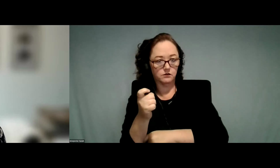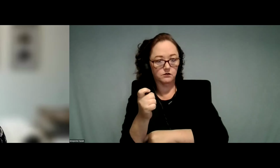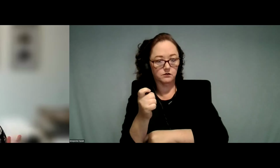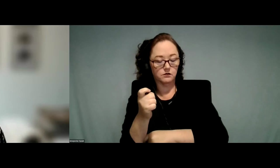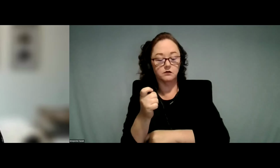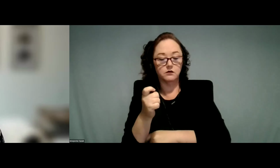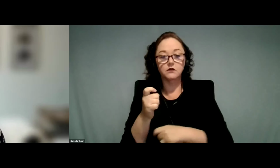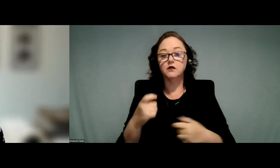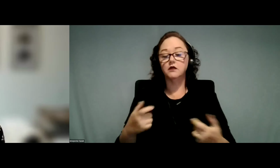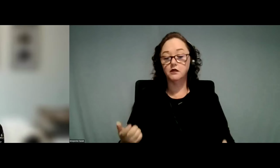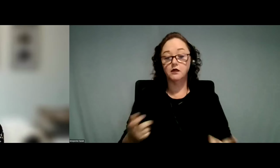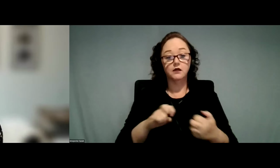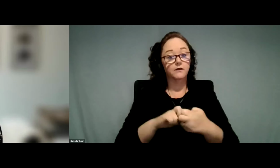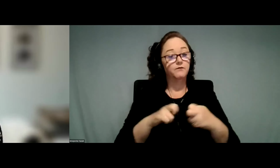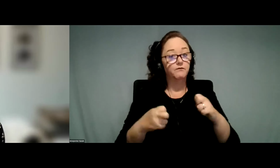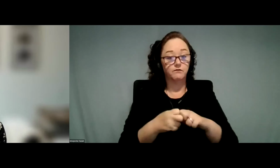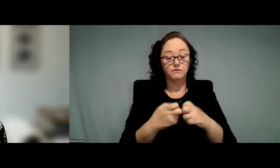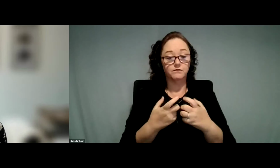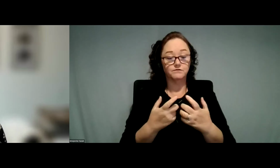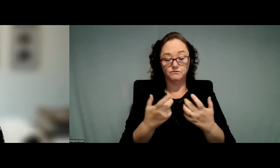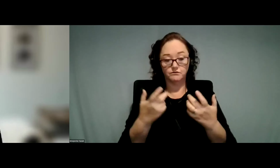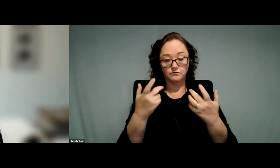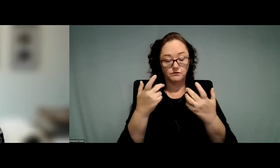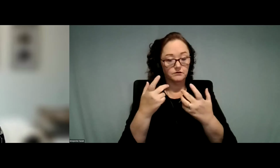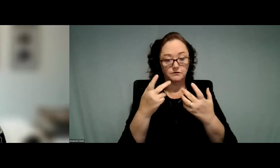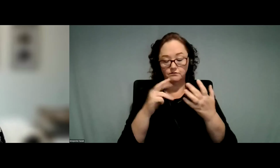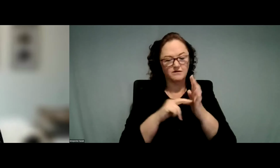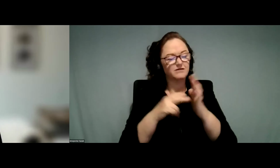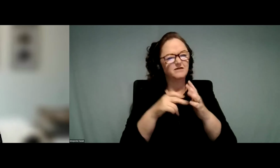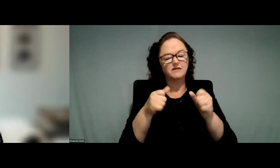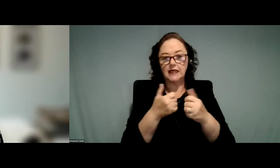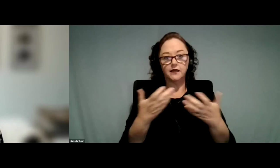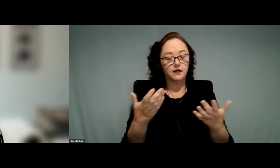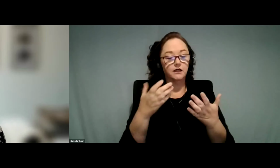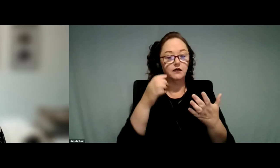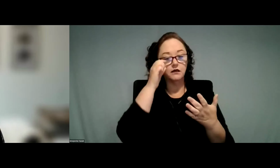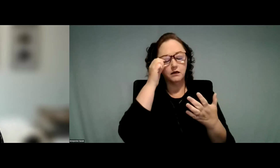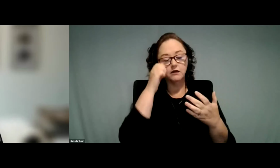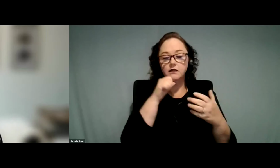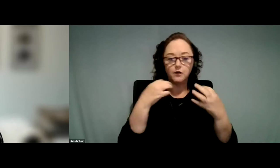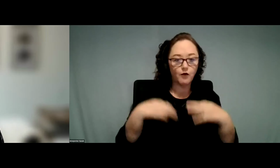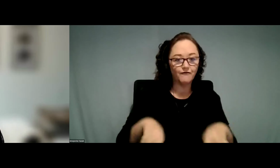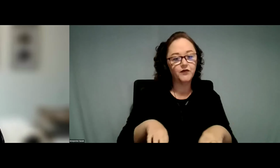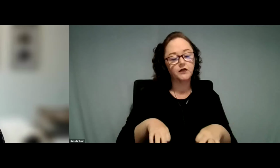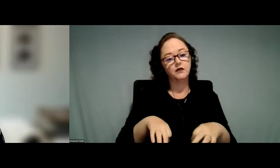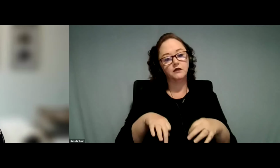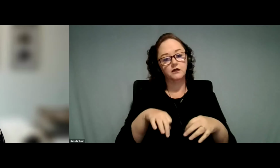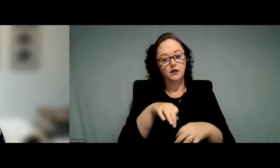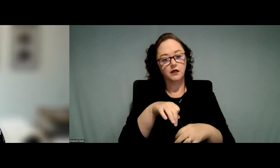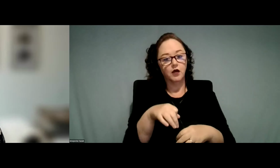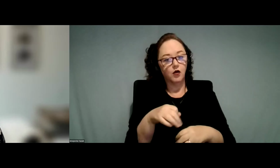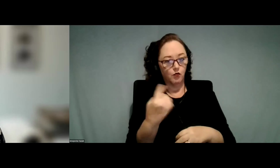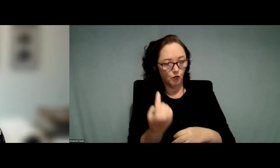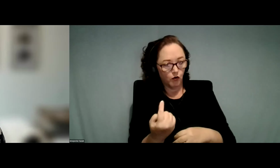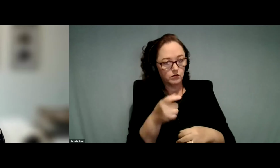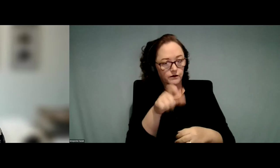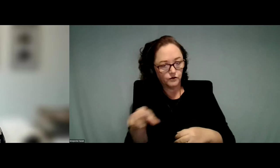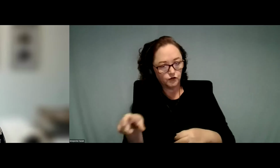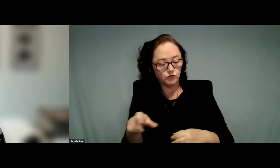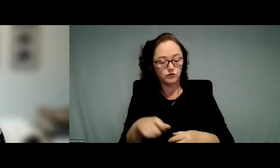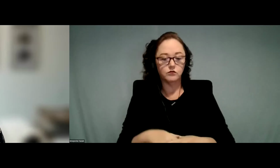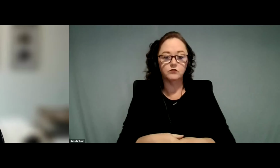helping people with all sorts of tax issues, usually companies, but not for profits, individuals sometimes. And